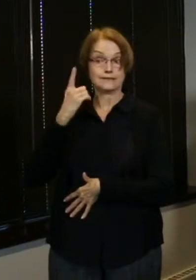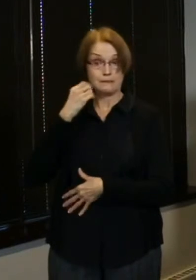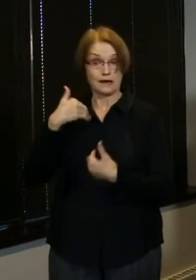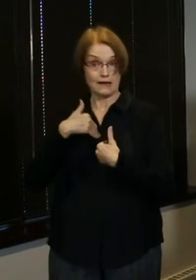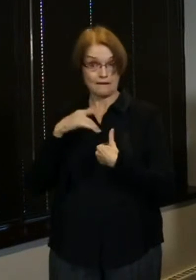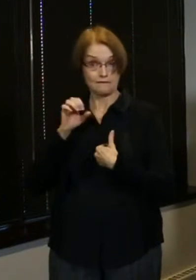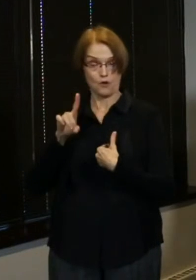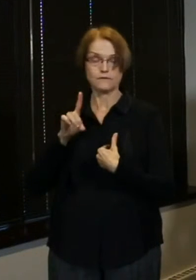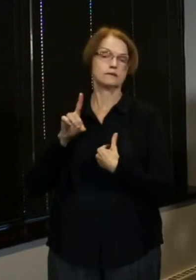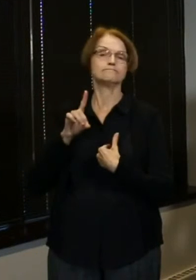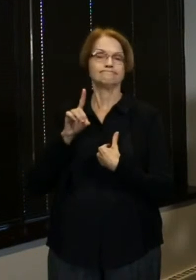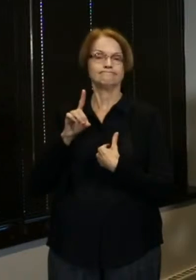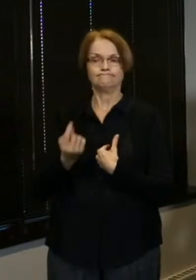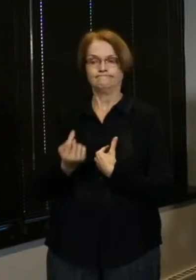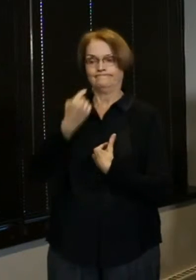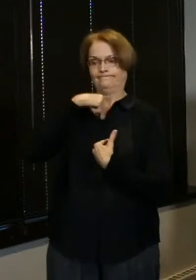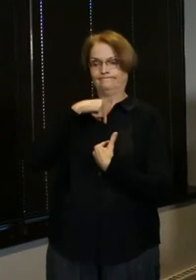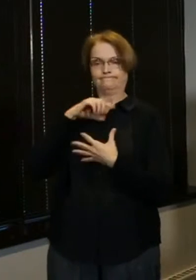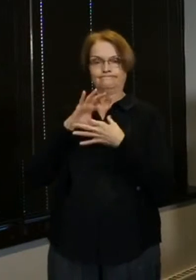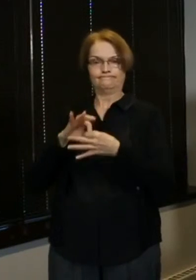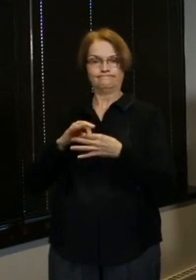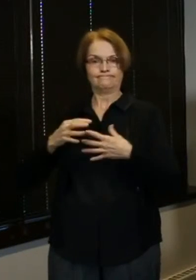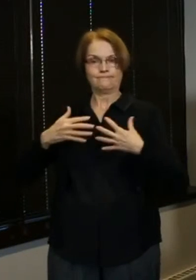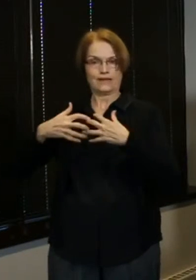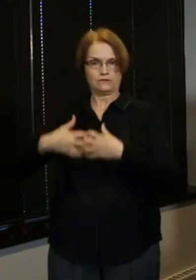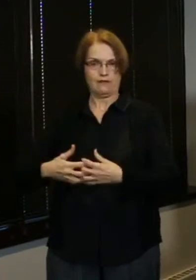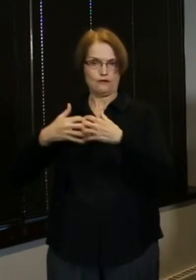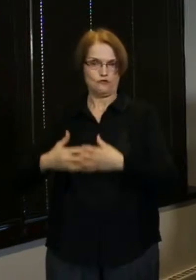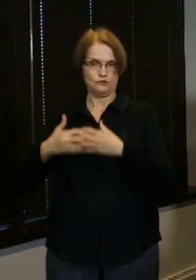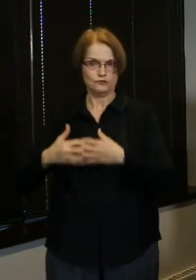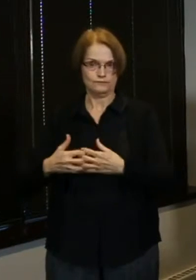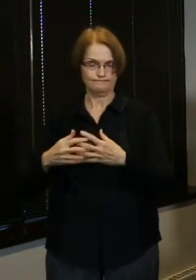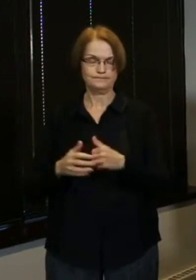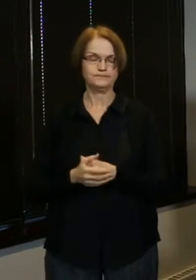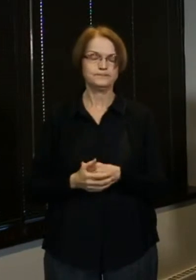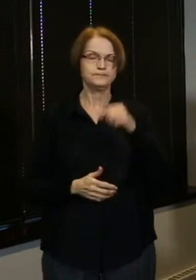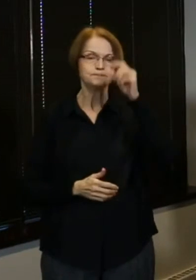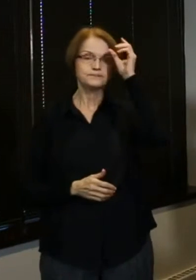patients on ventilators today in our task force hospitals.